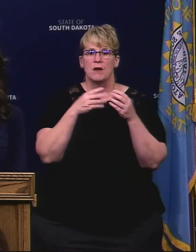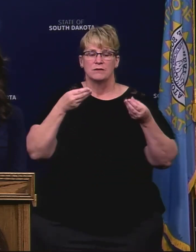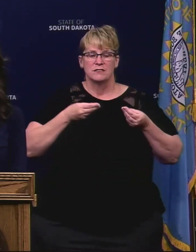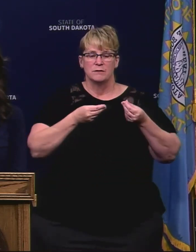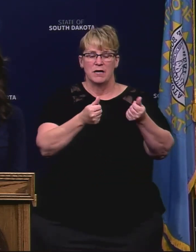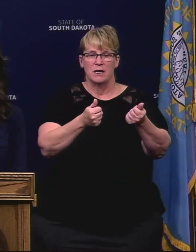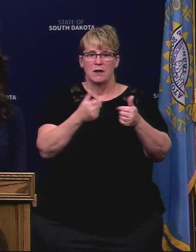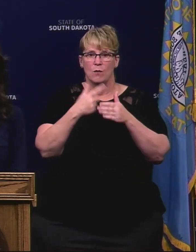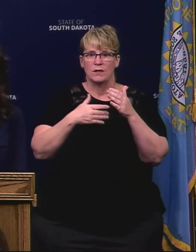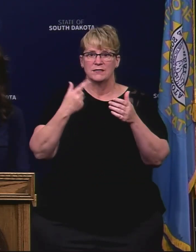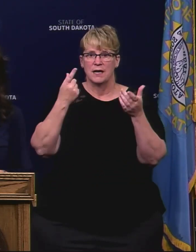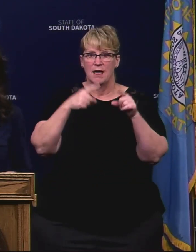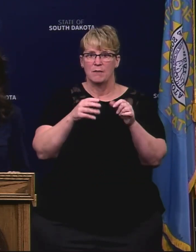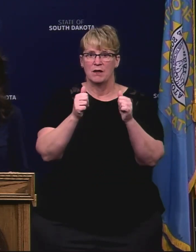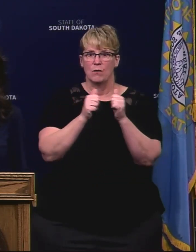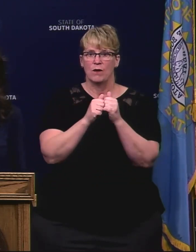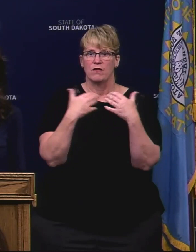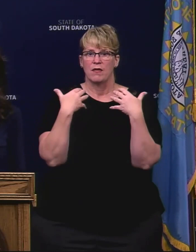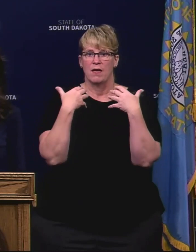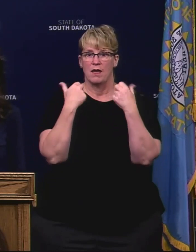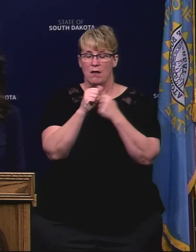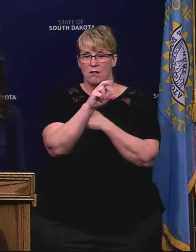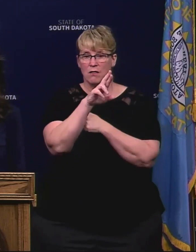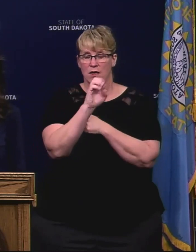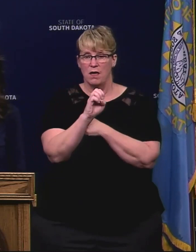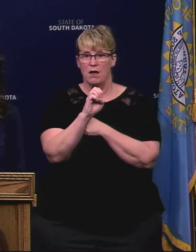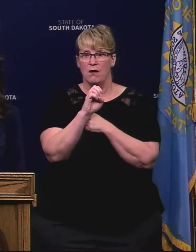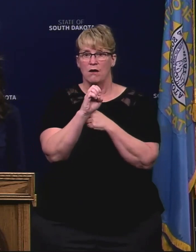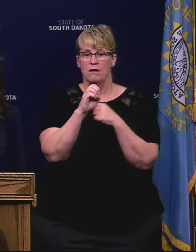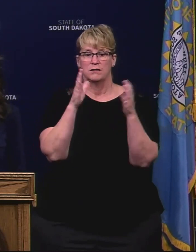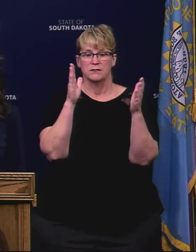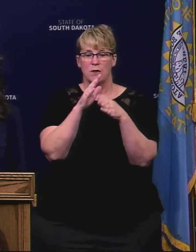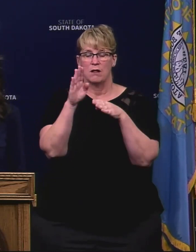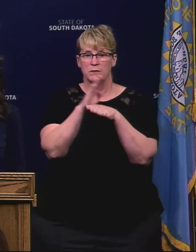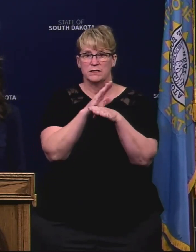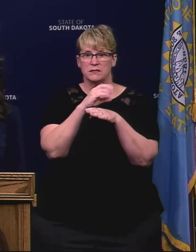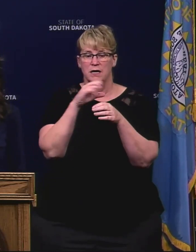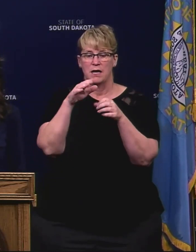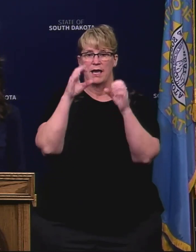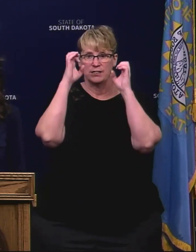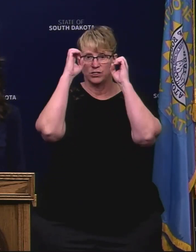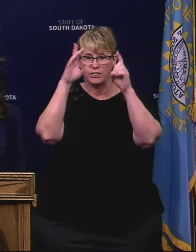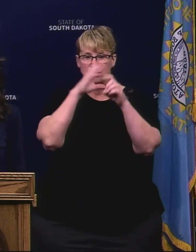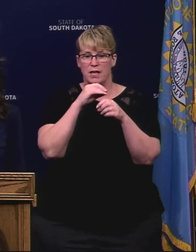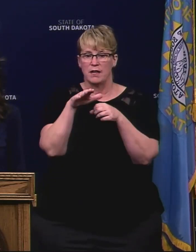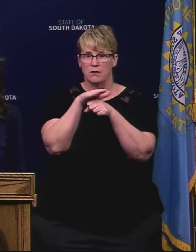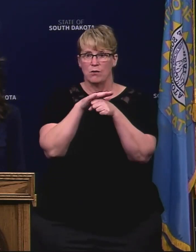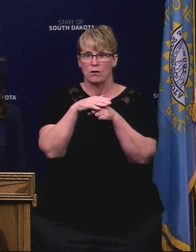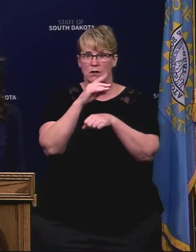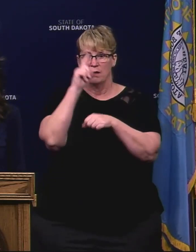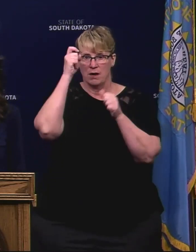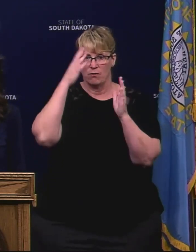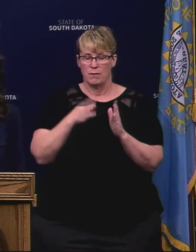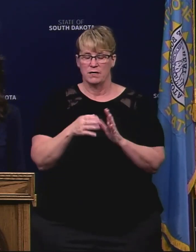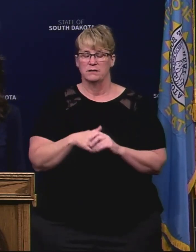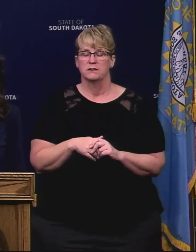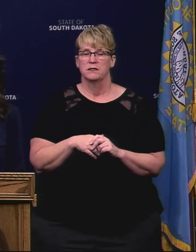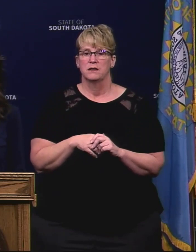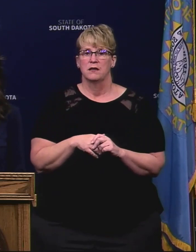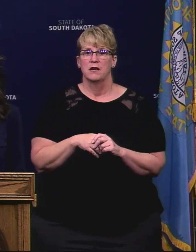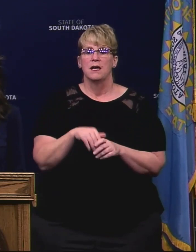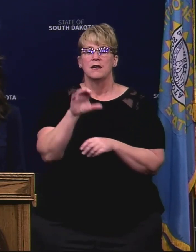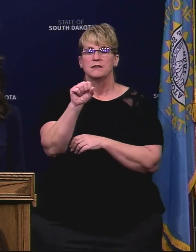forward, including healthcare, small business, education, and local governments. I want to be clear, the state of South Dakota has